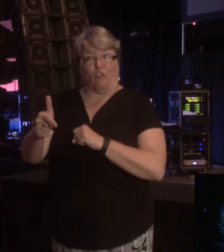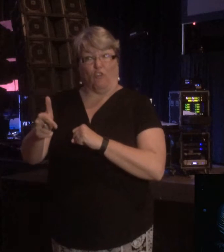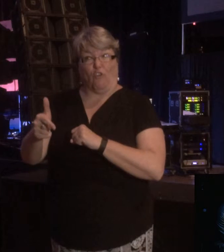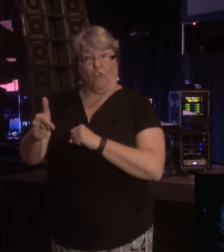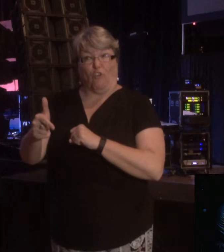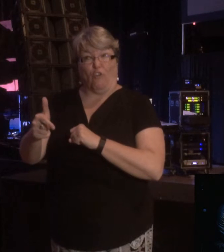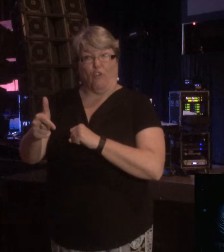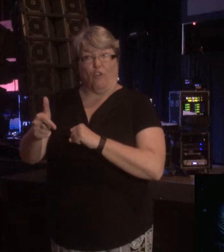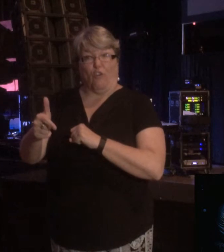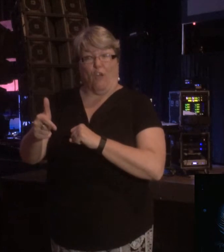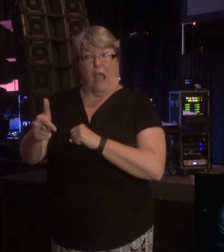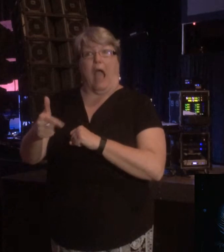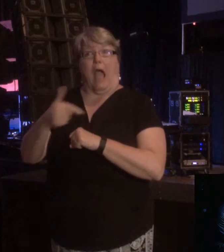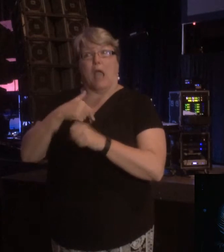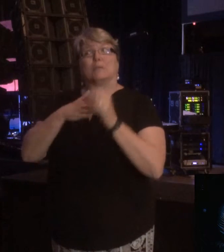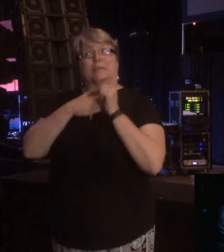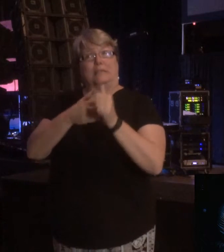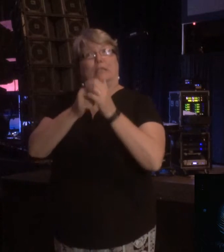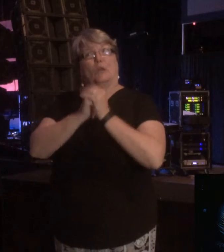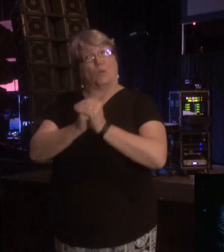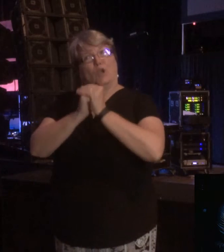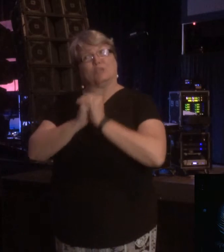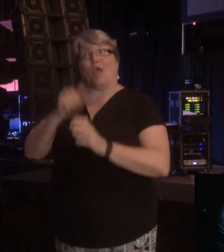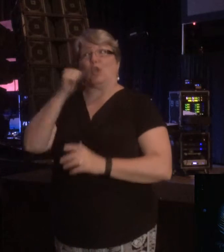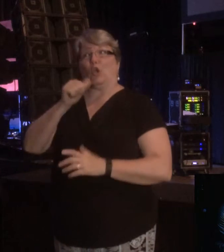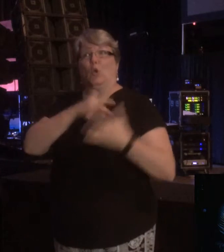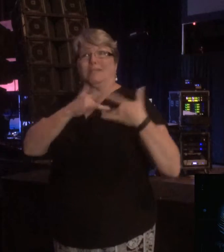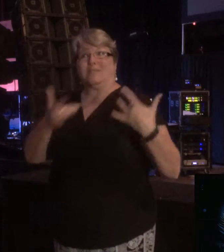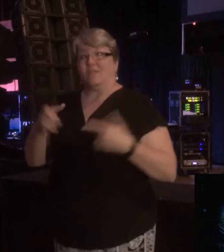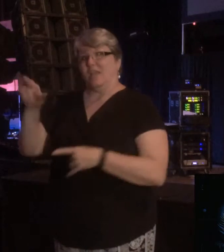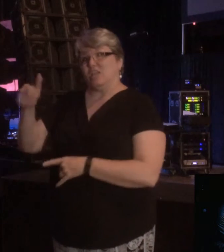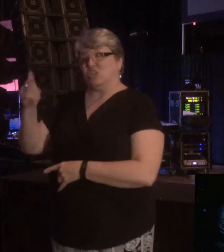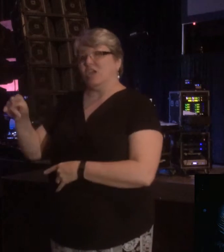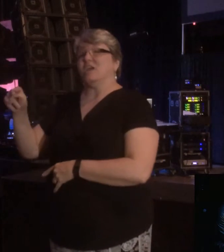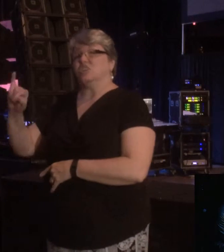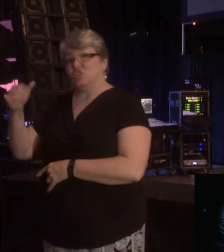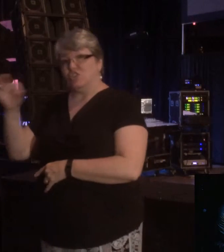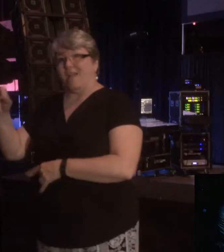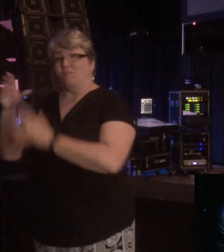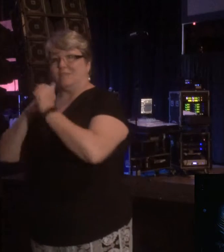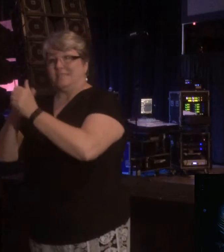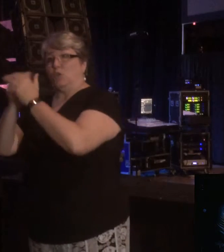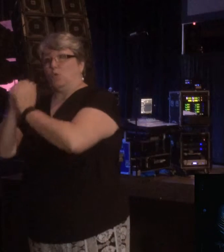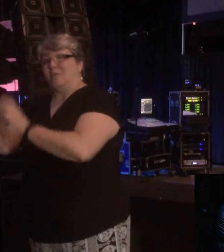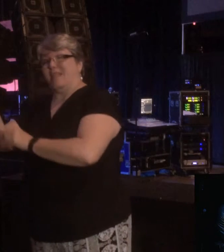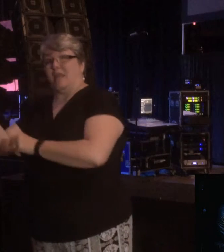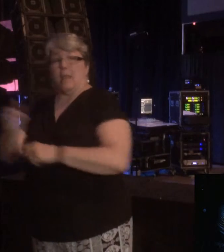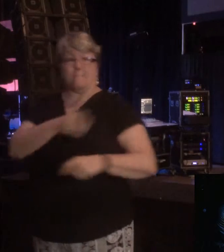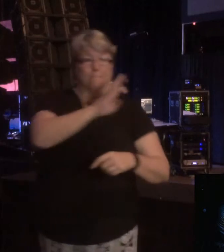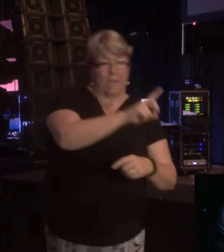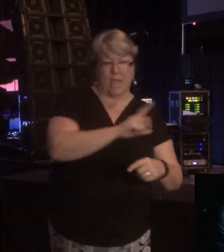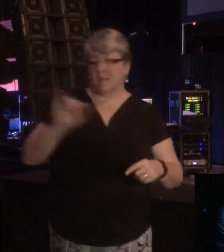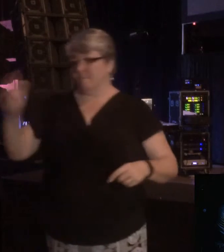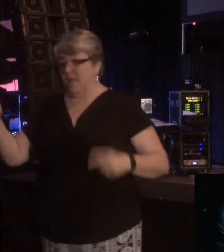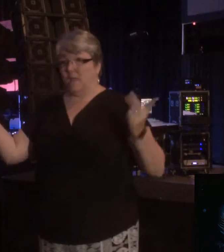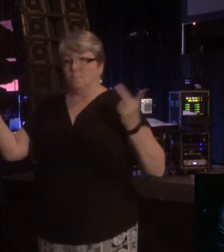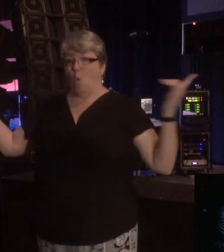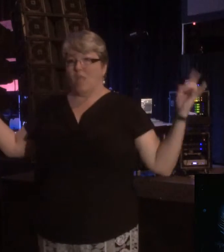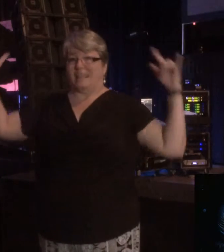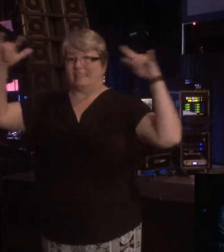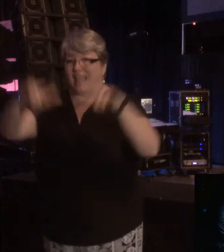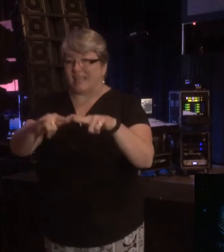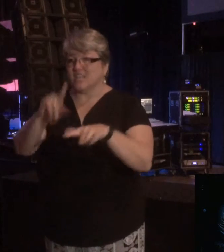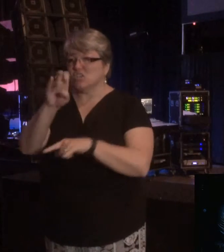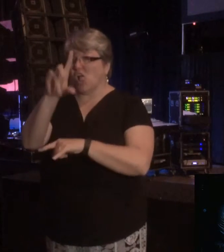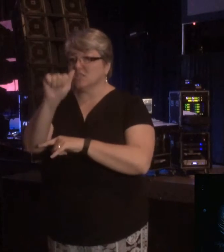It was a church plant, didn't have a full staff yet, so we led worship together a few times and got to be really great